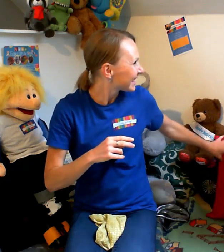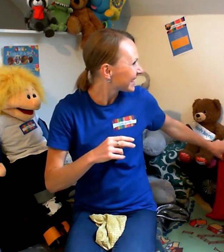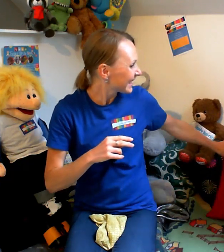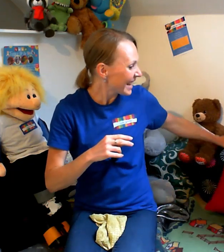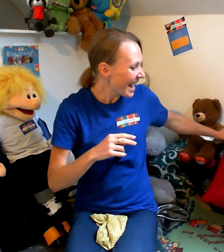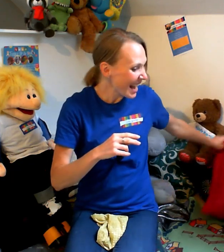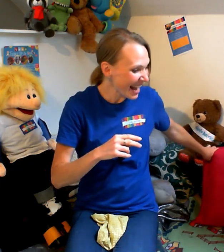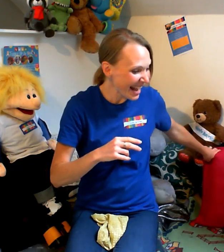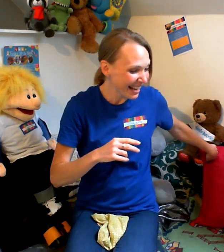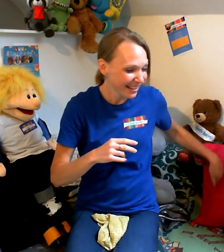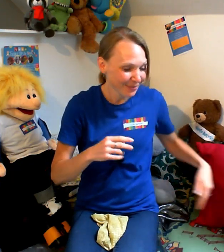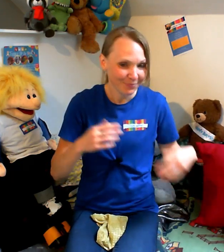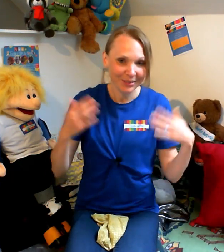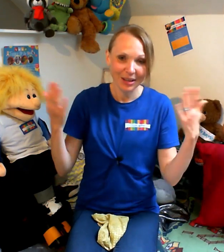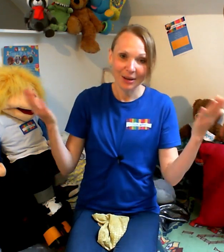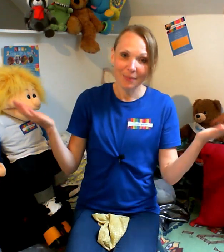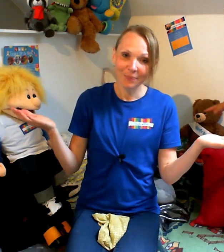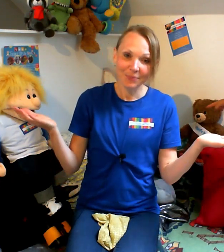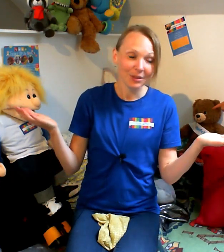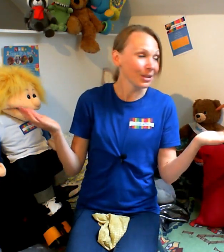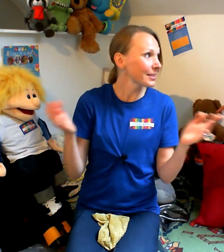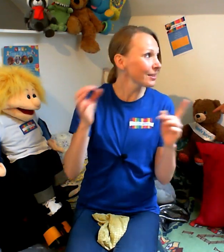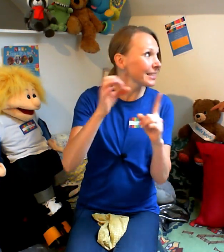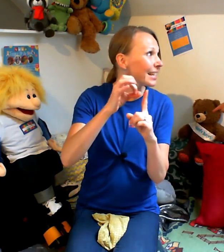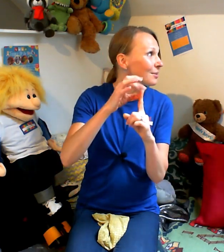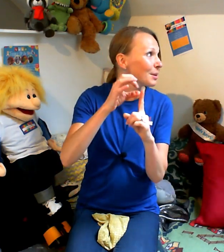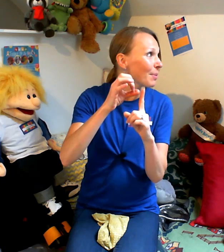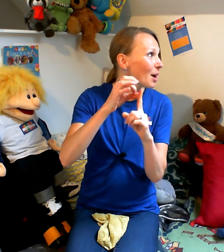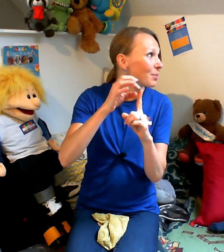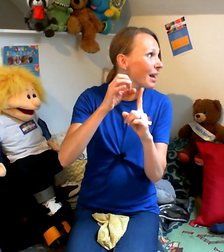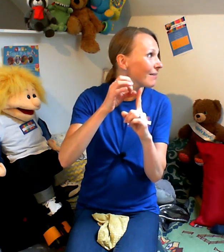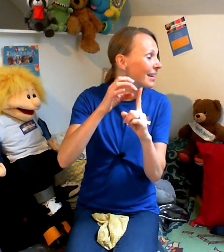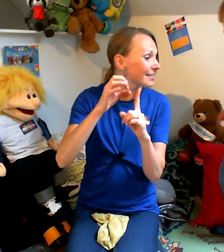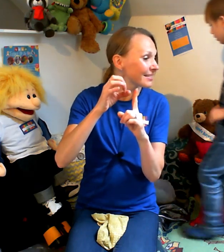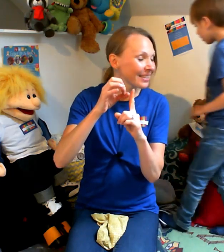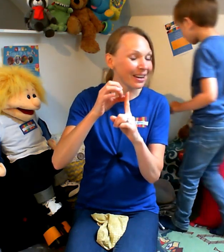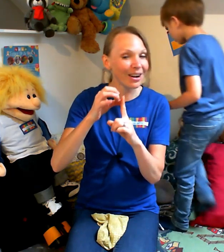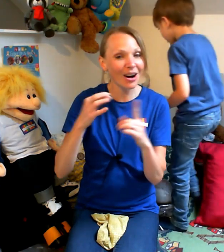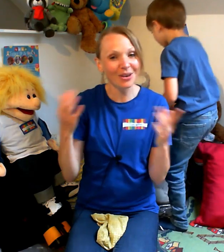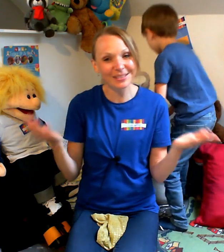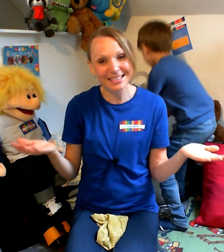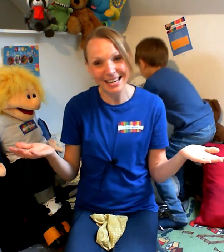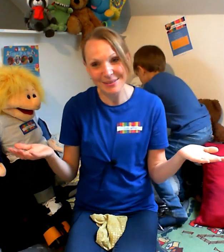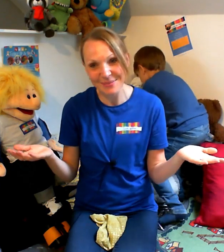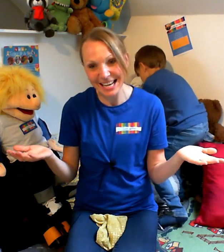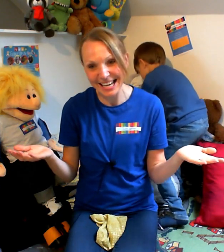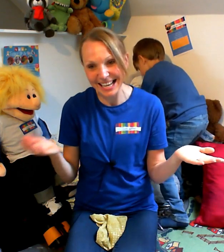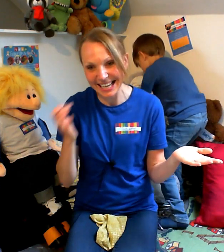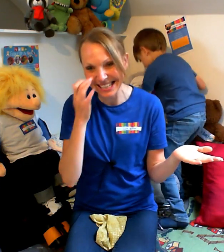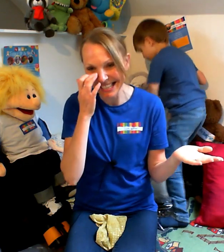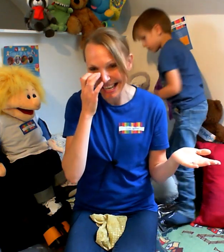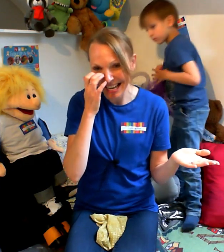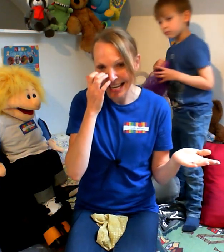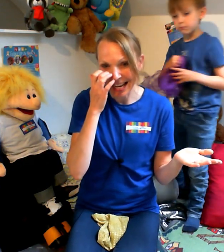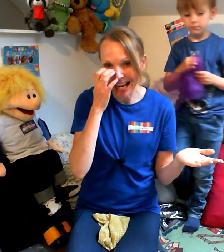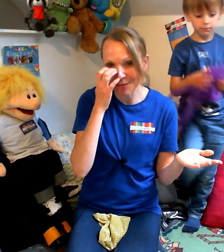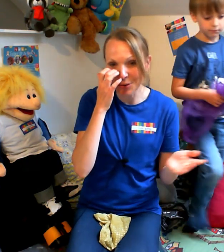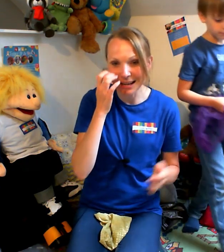everywhere. Yeah. Purple. You still didn't get something purple, Harris? Oh dear me. Everyone else